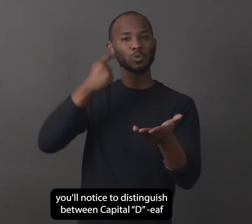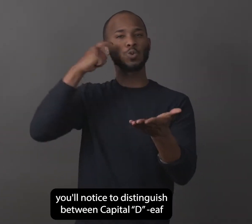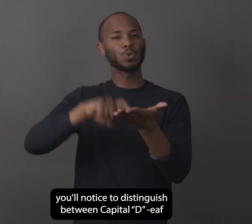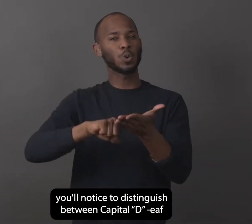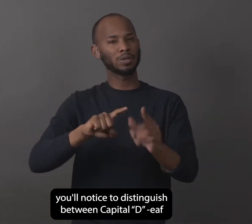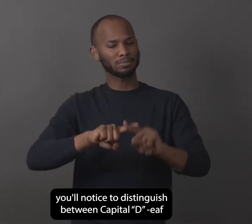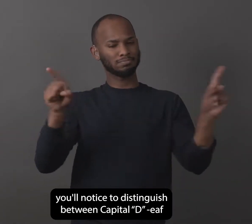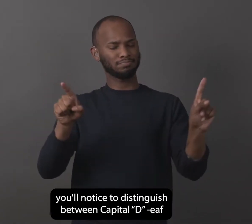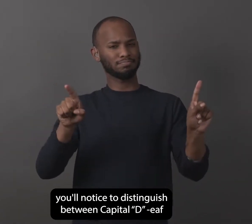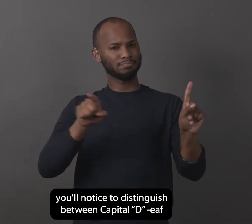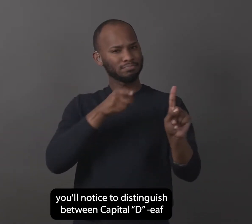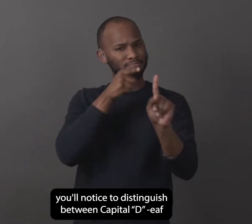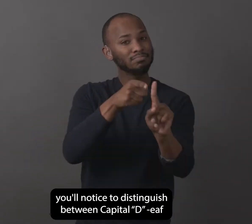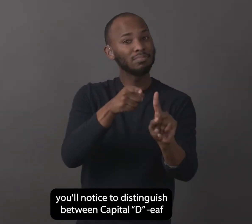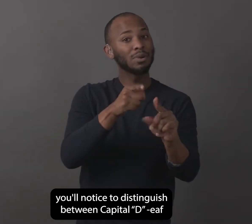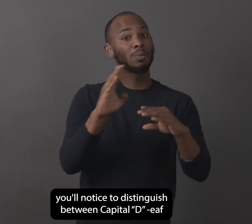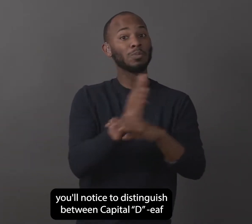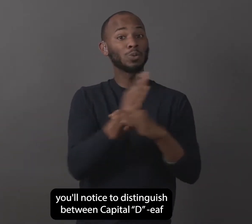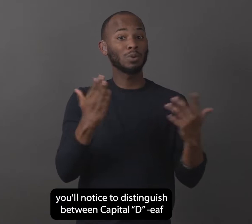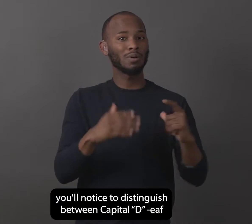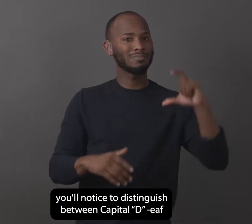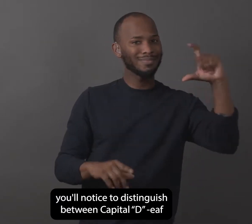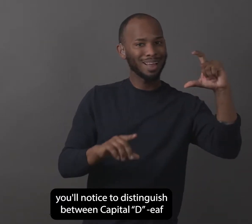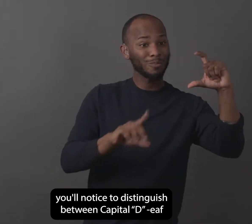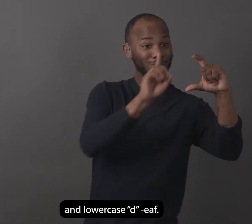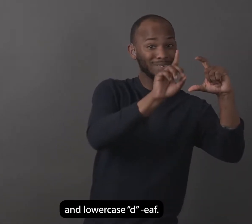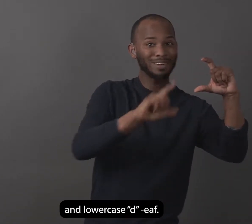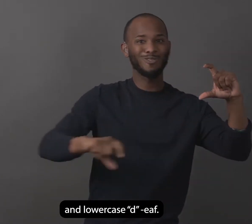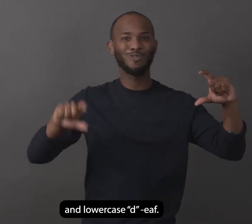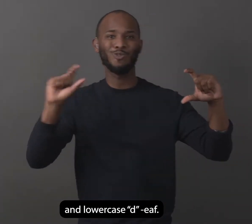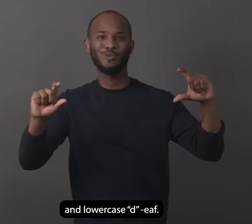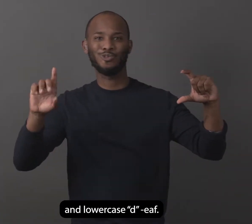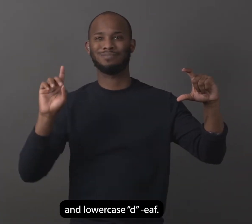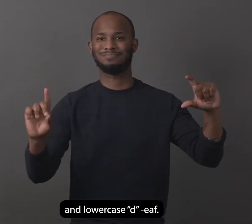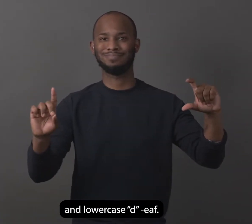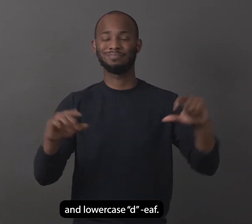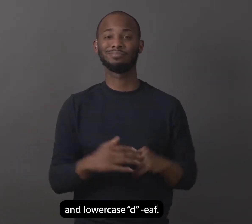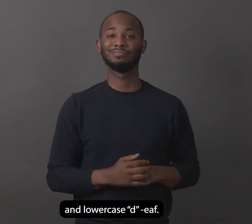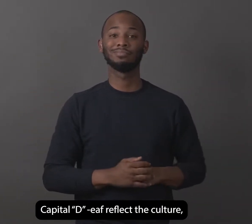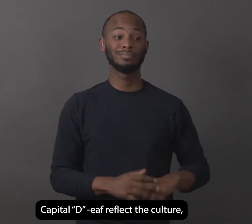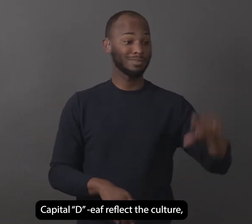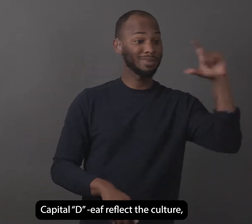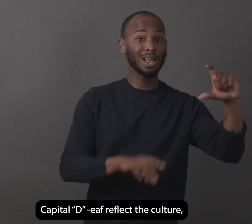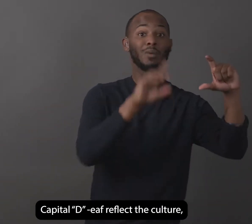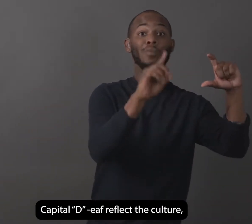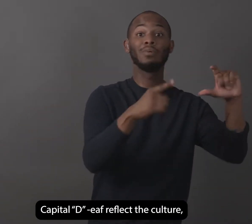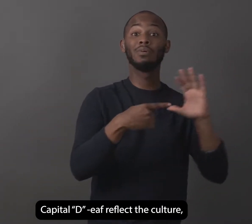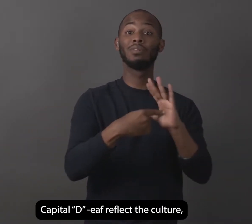the distinction between capital D deaf and lowercase d deaf. Capital D deaf reflects